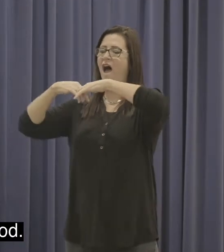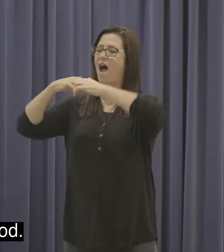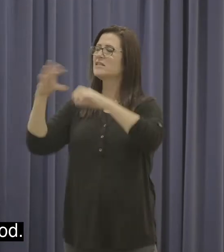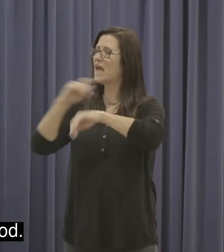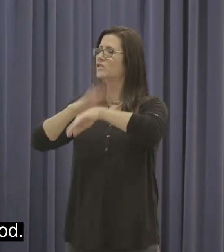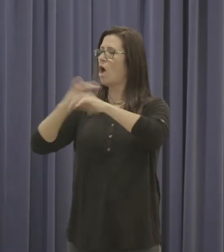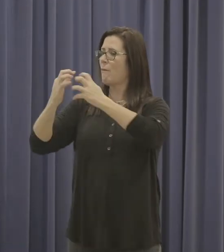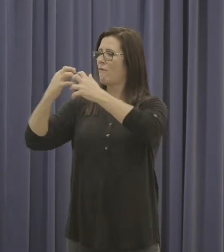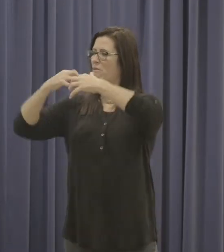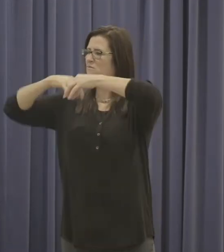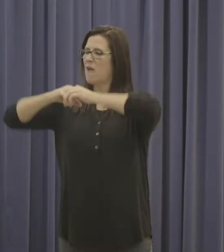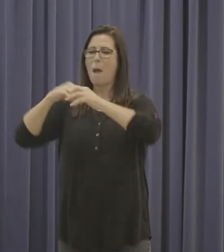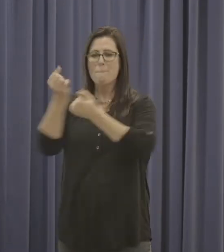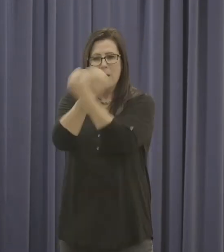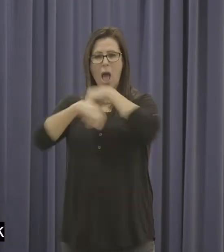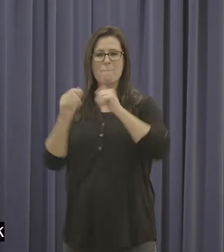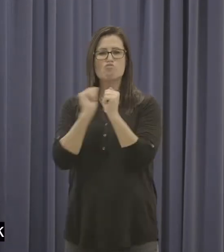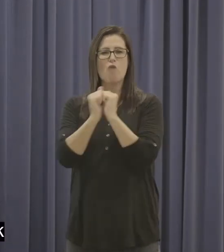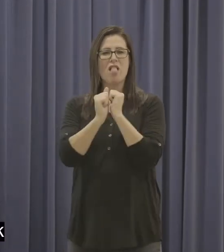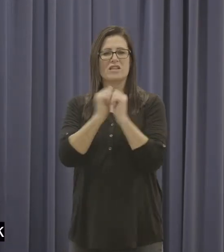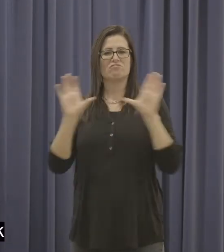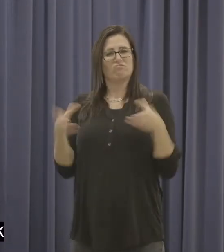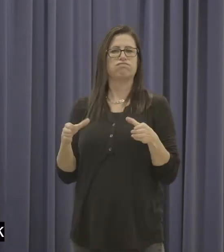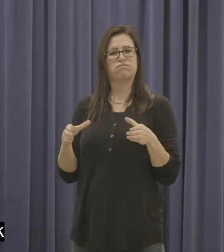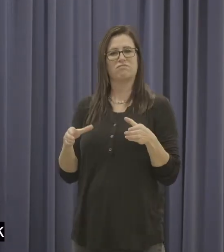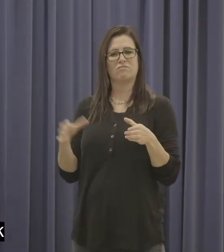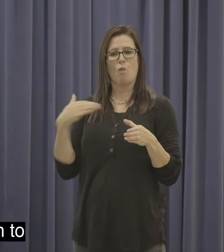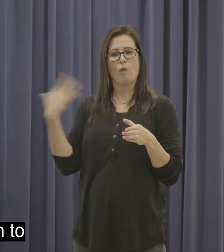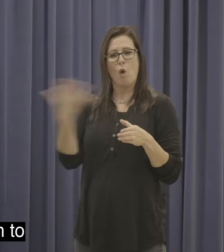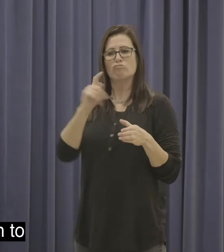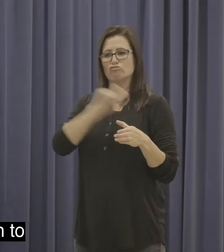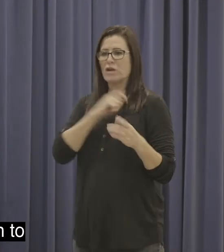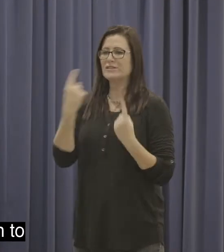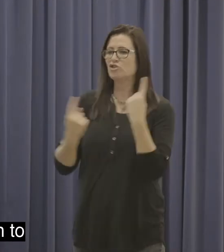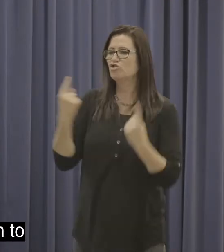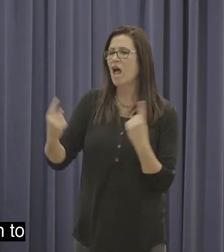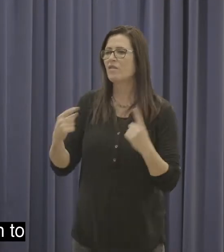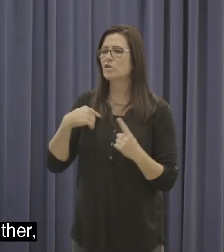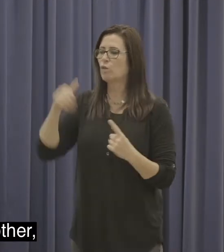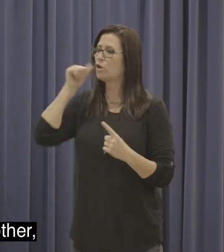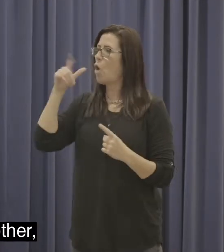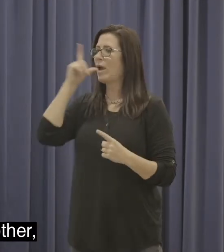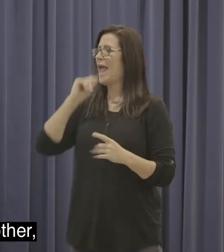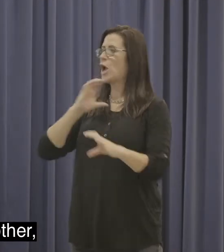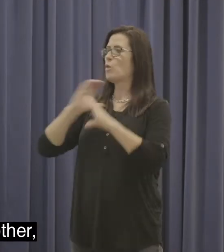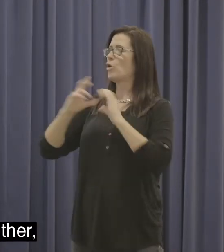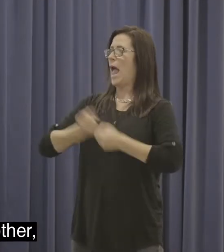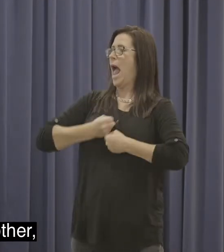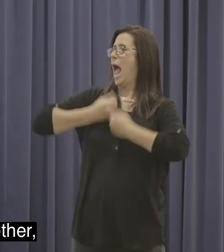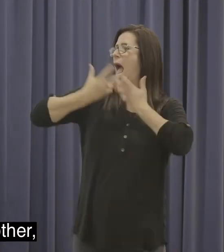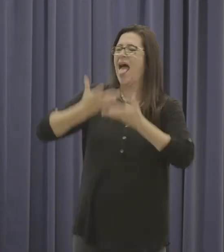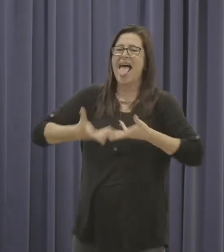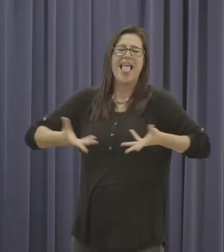a brotherhood. We all had each other's back, and we felt comfortable enough to communicate anything to each